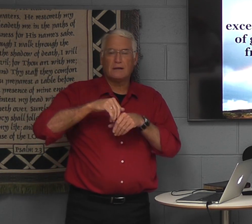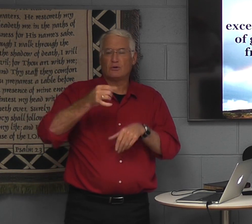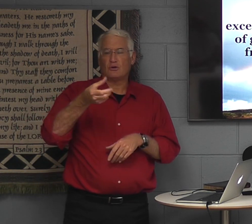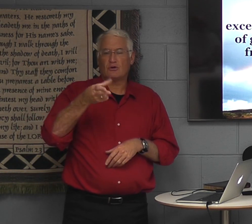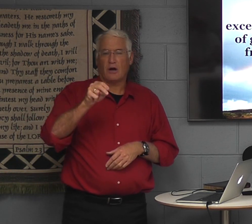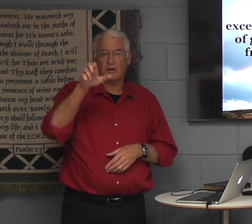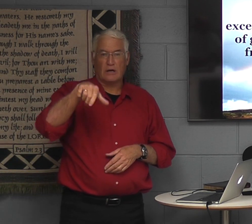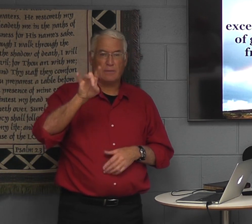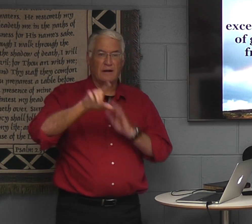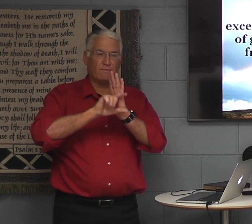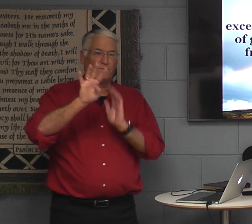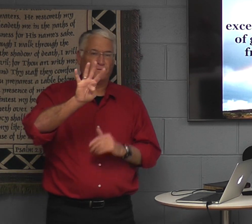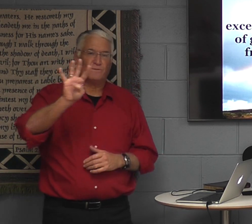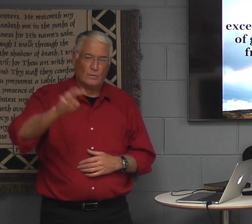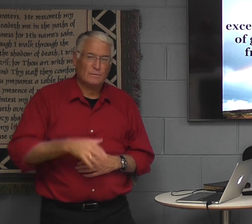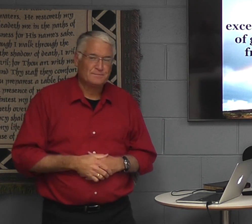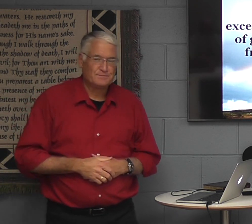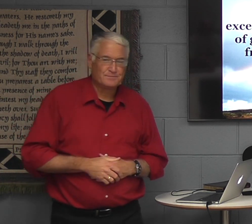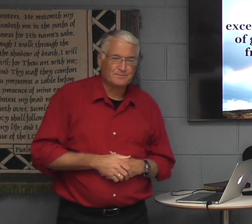And he became the murderer.